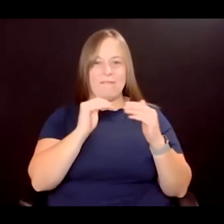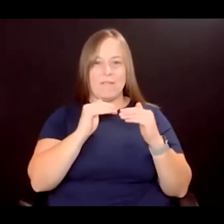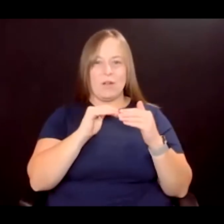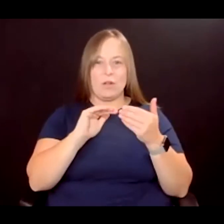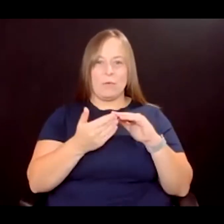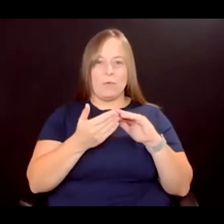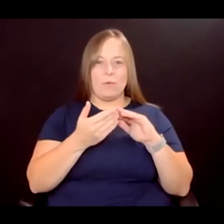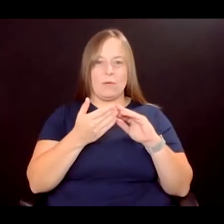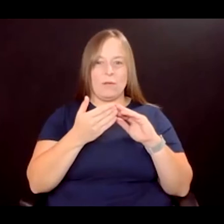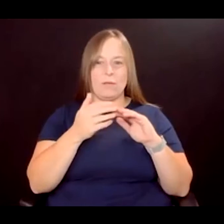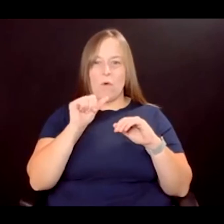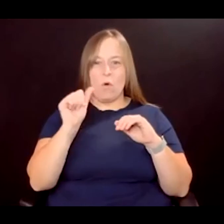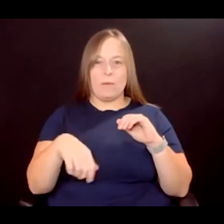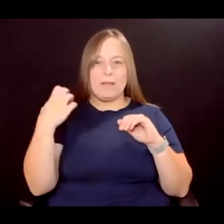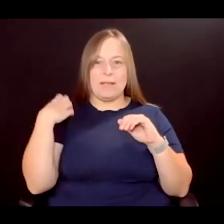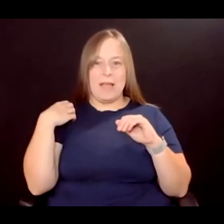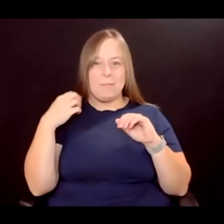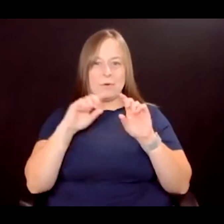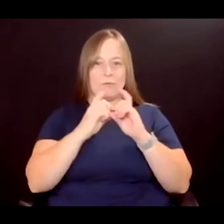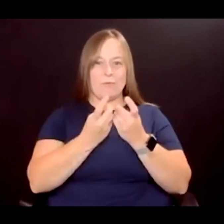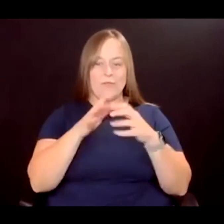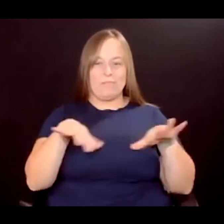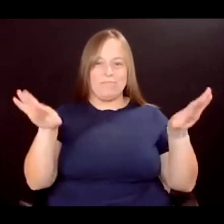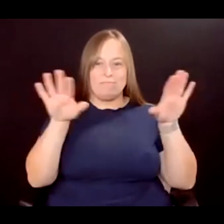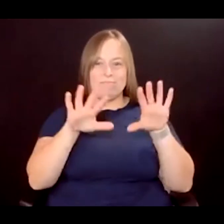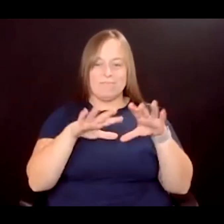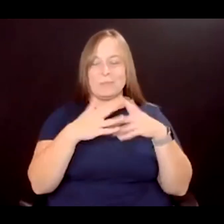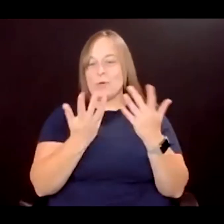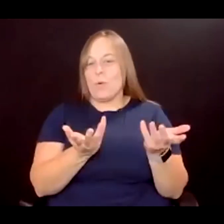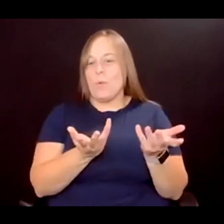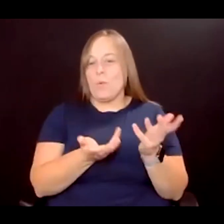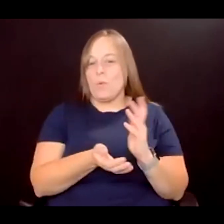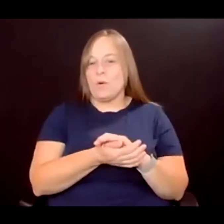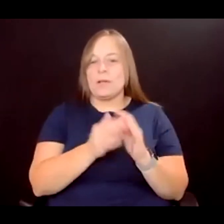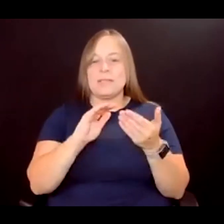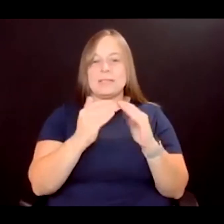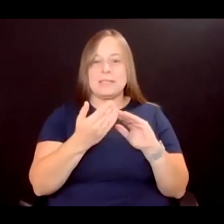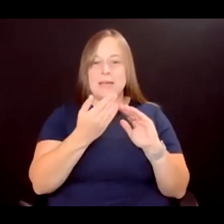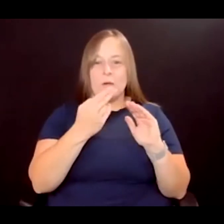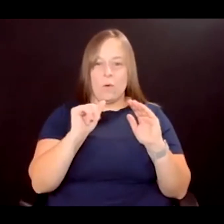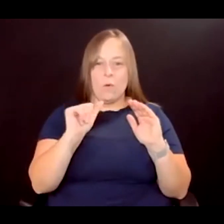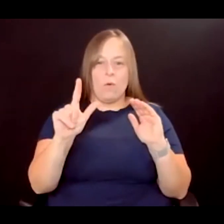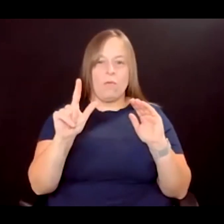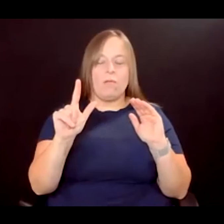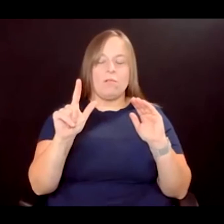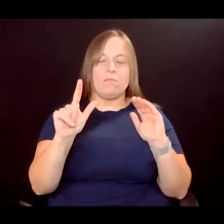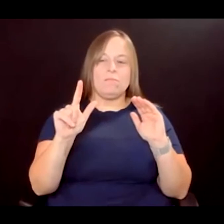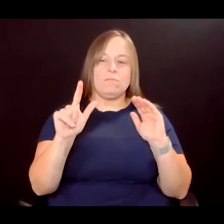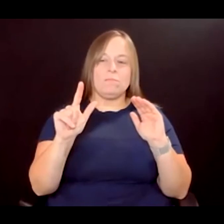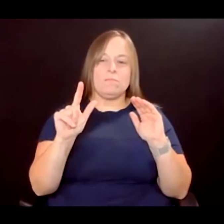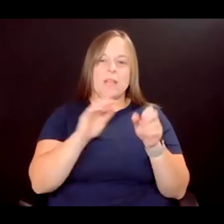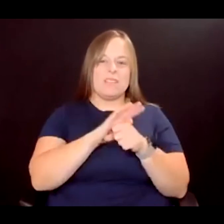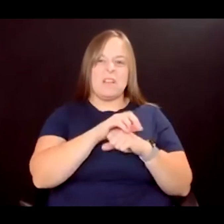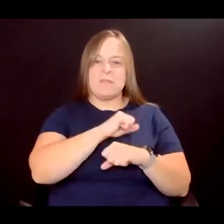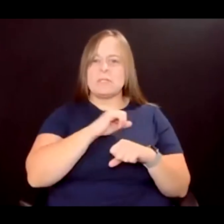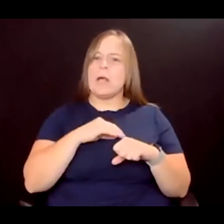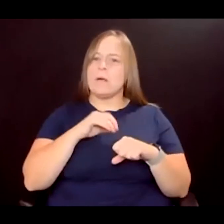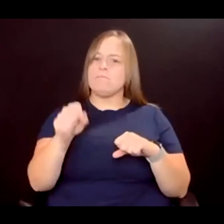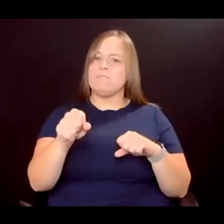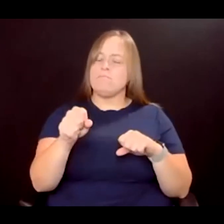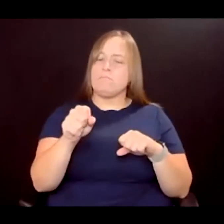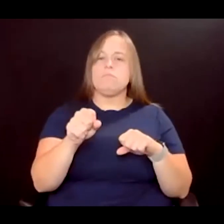then, there's a map for the workers to go around and Yeah. get those piles of snow. In, in Montreal, they dump it into the St.